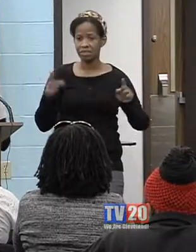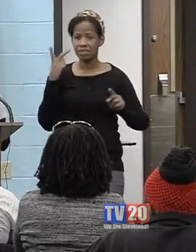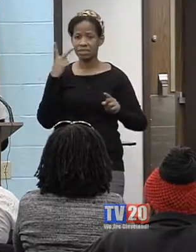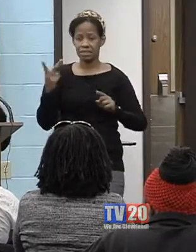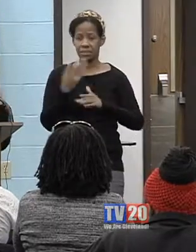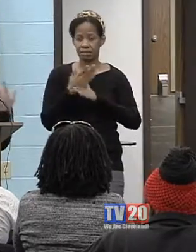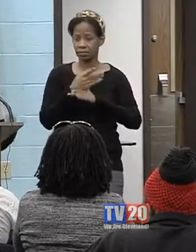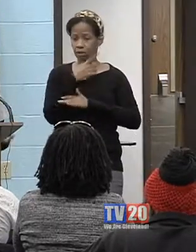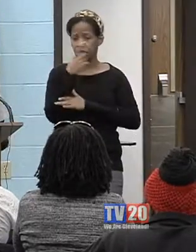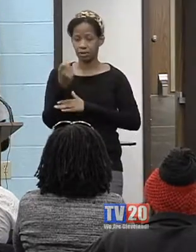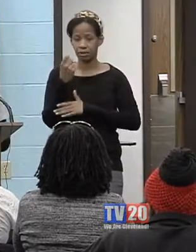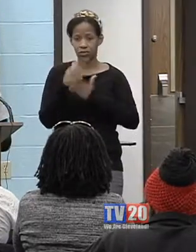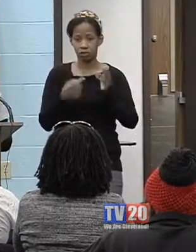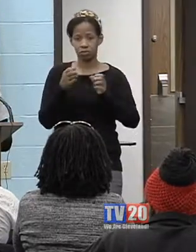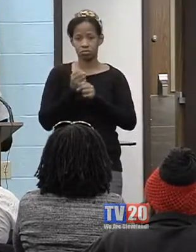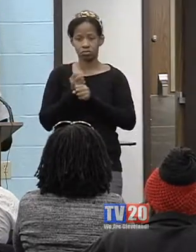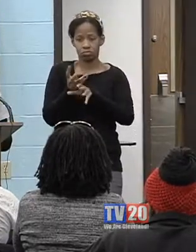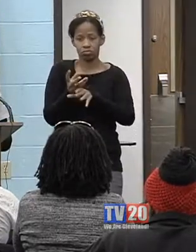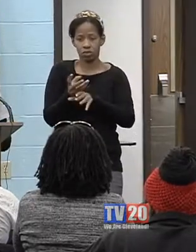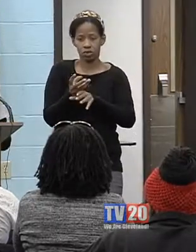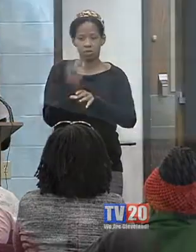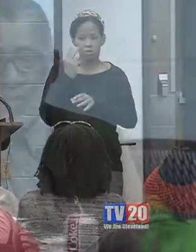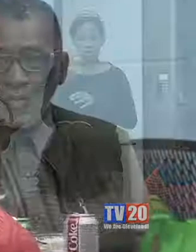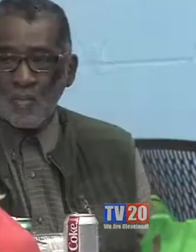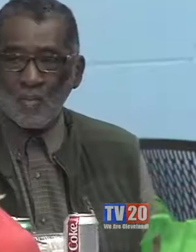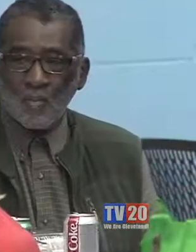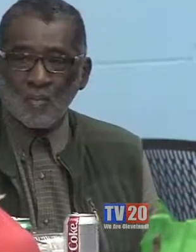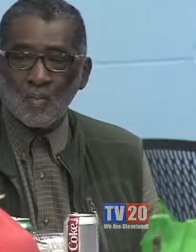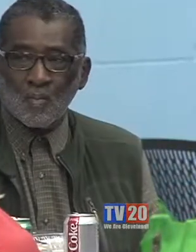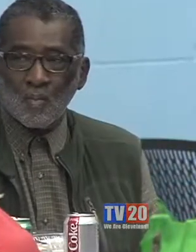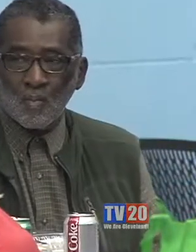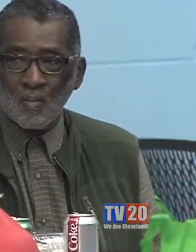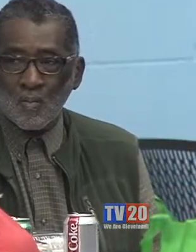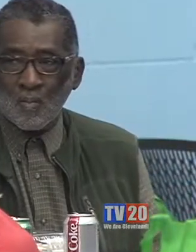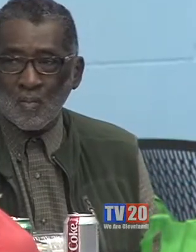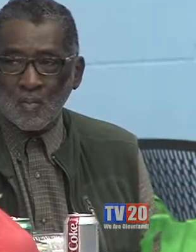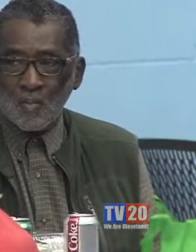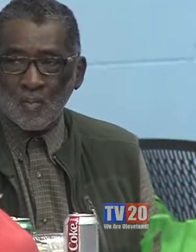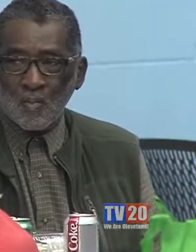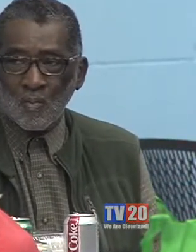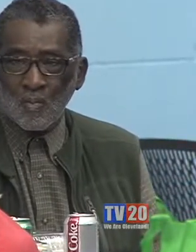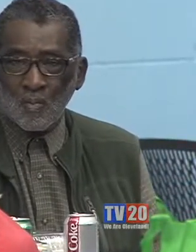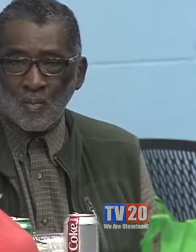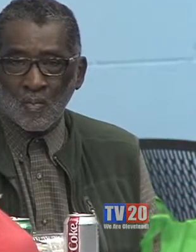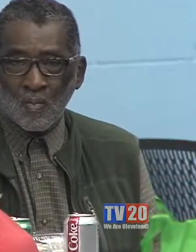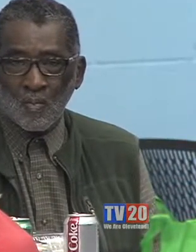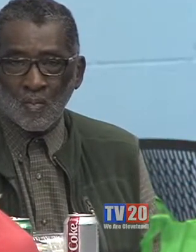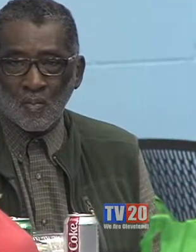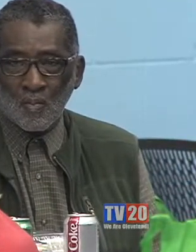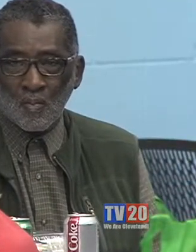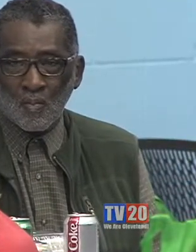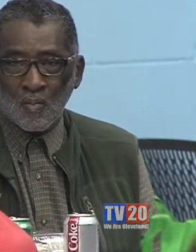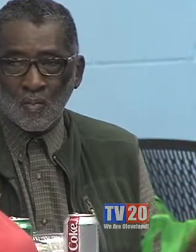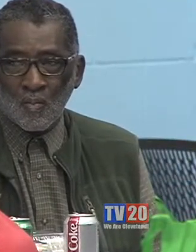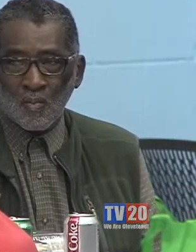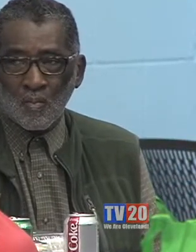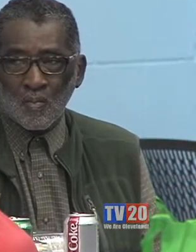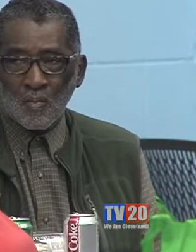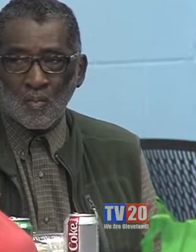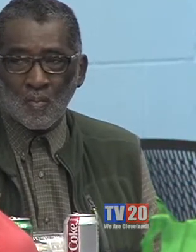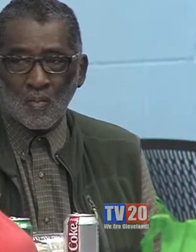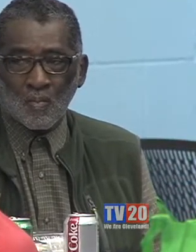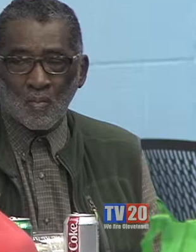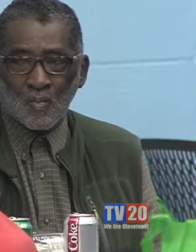between because of what is causing your vision loss. Like my vision, I say it's like looking through sheets of wax paper with blind